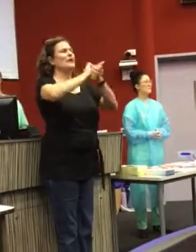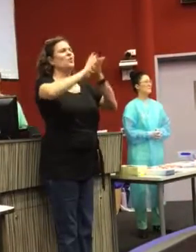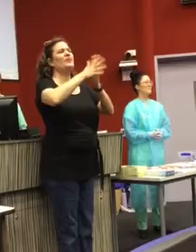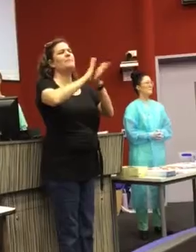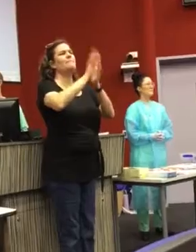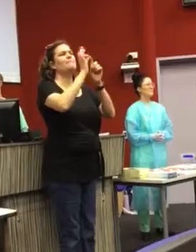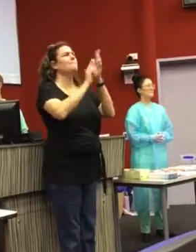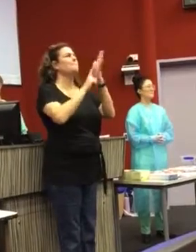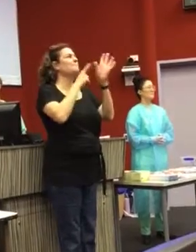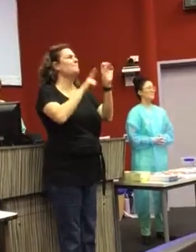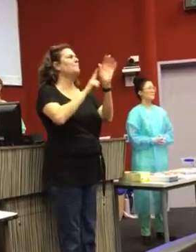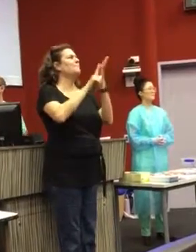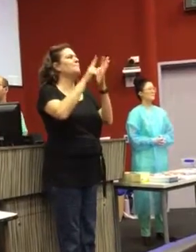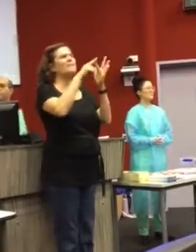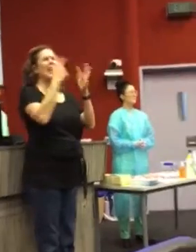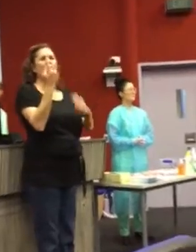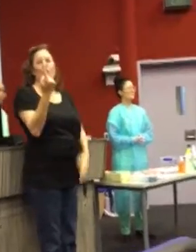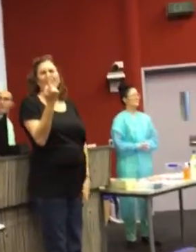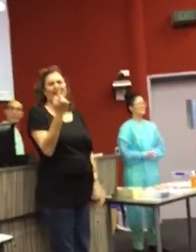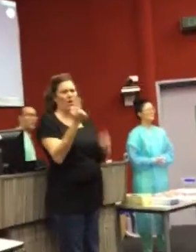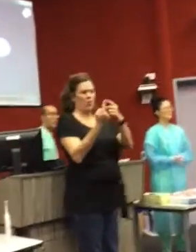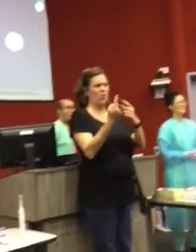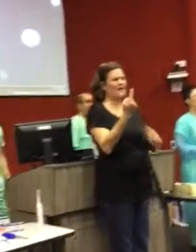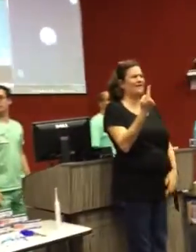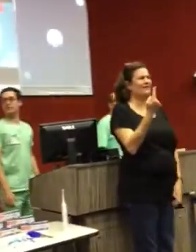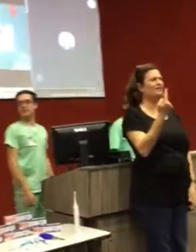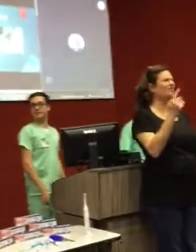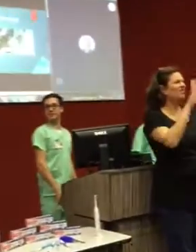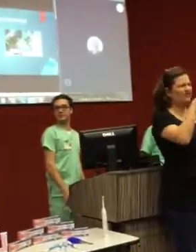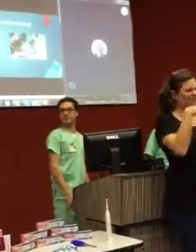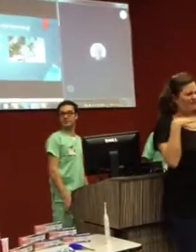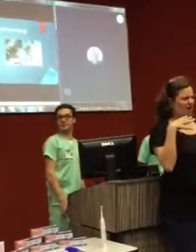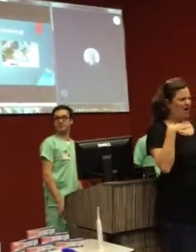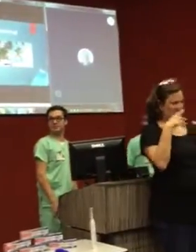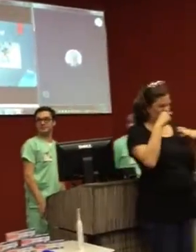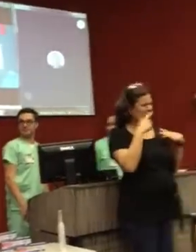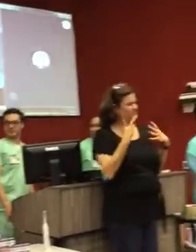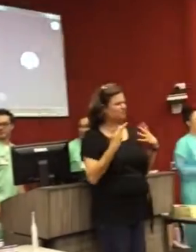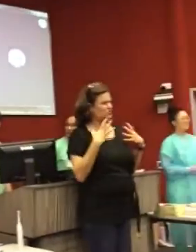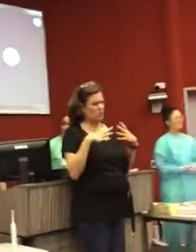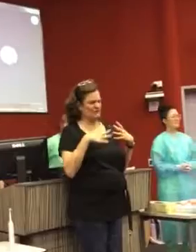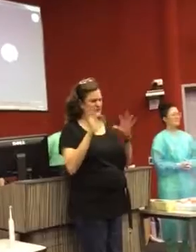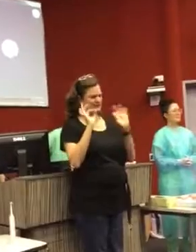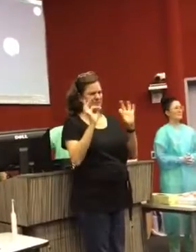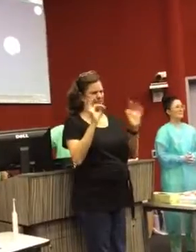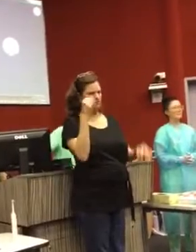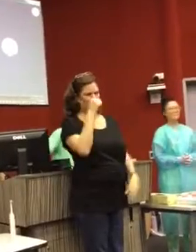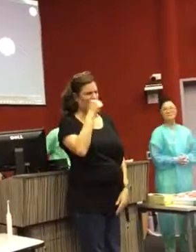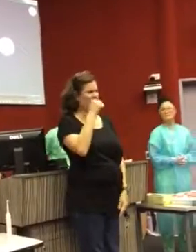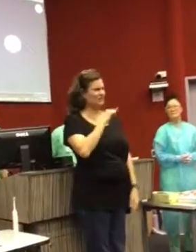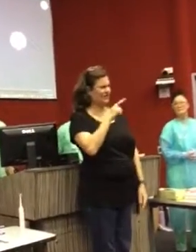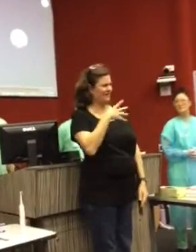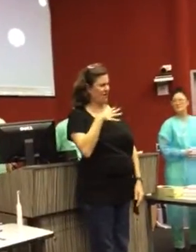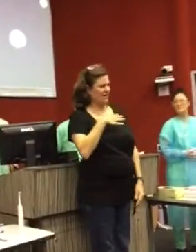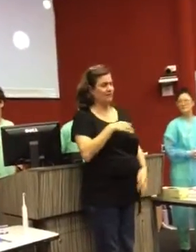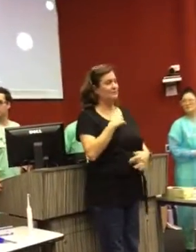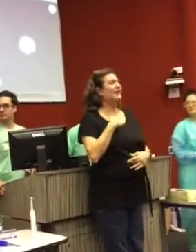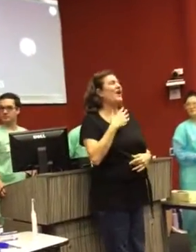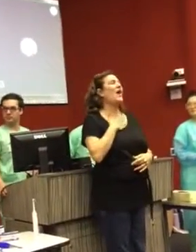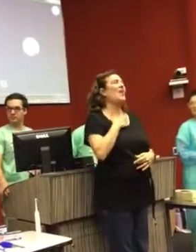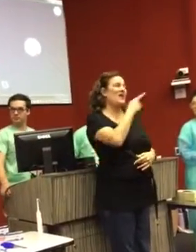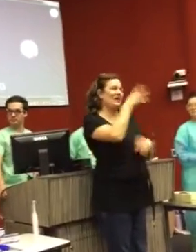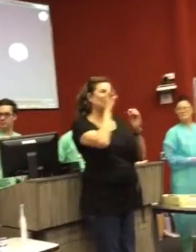the tongue or wash? Yeah, it is. Or is there a special brush for that? See, I really like that you're